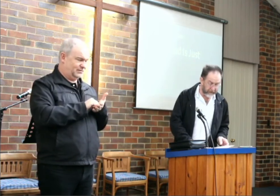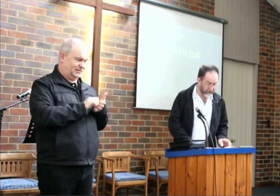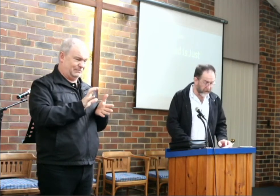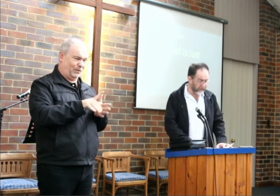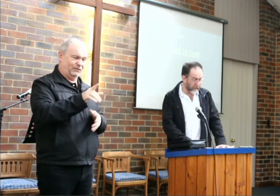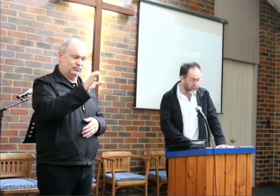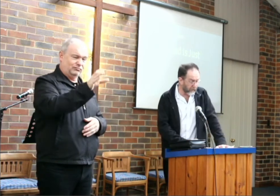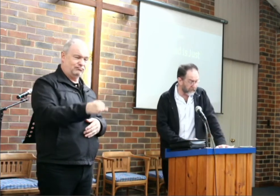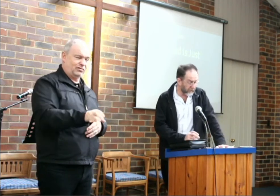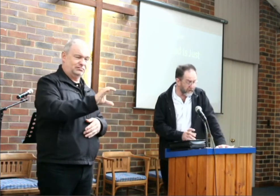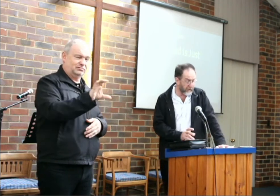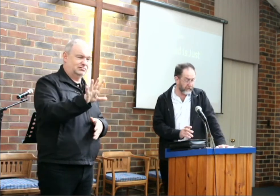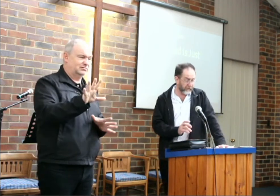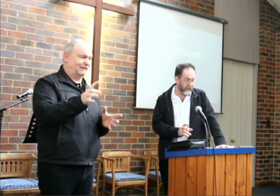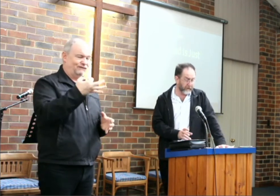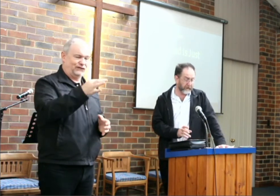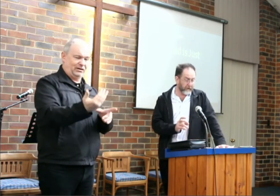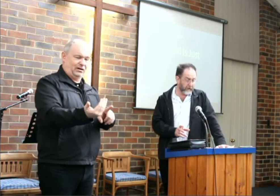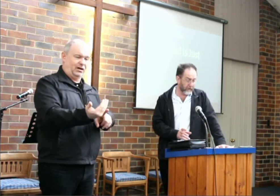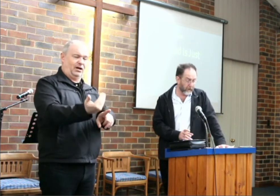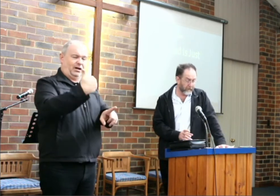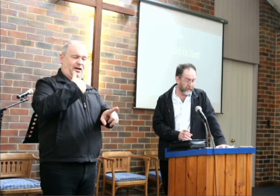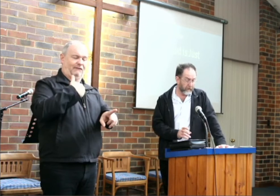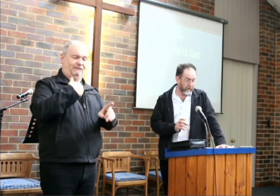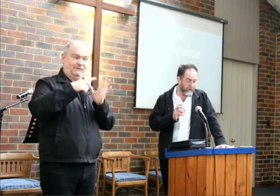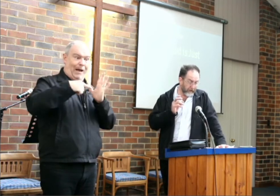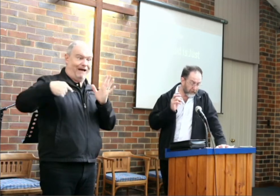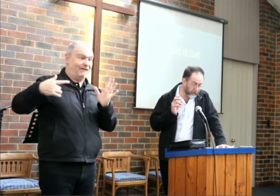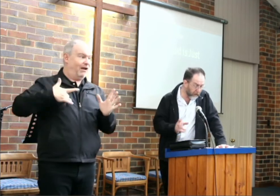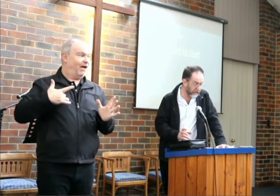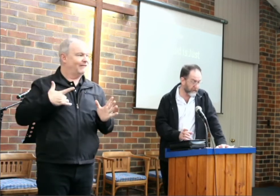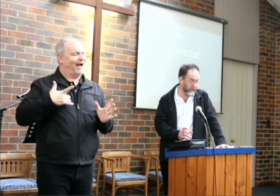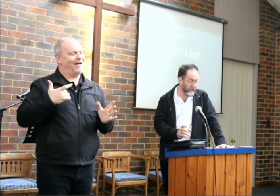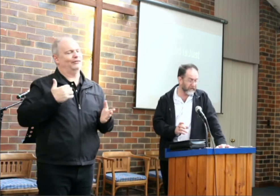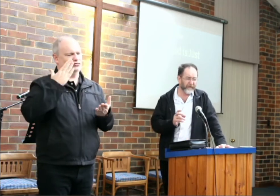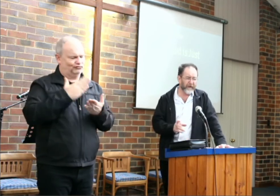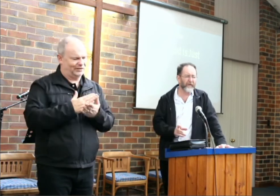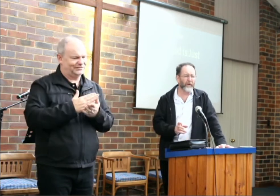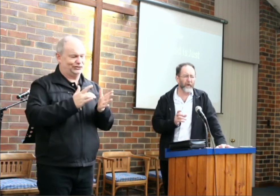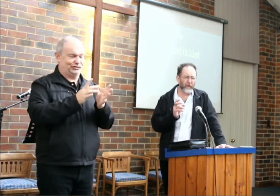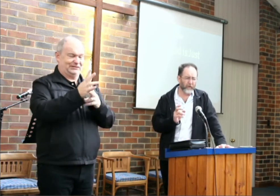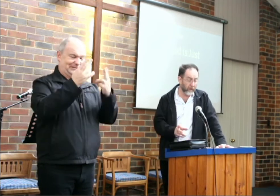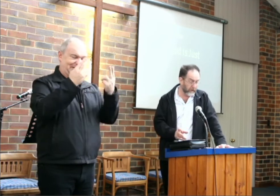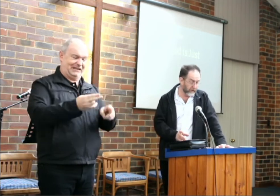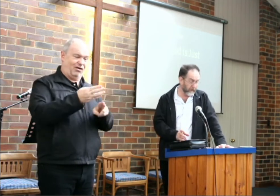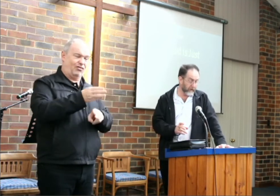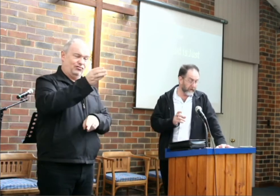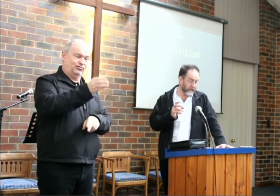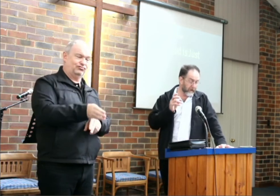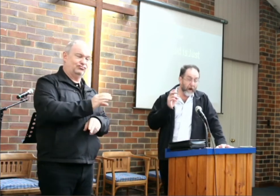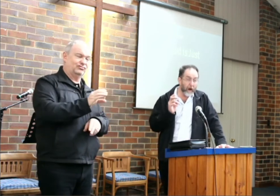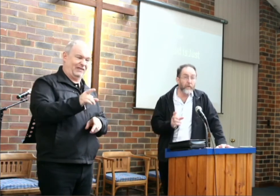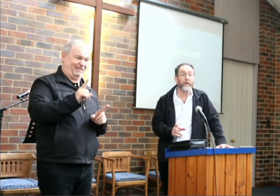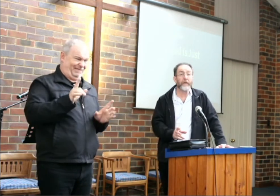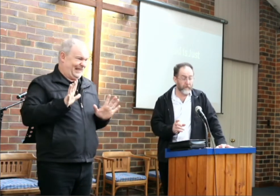and instead accept God's free gift of forgiveness and eternal life, you must trust that Jesus' death on the cross is